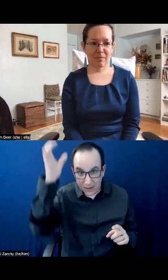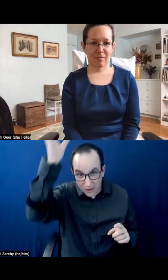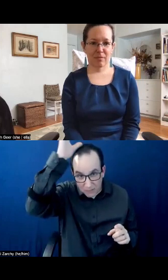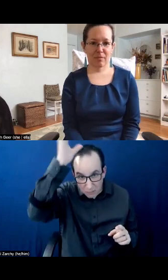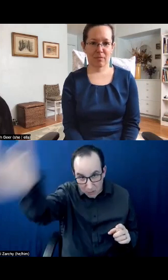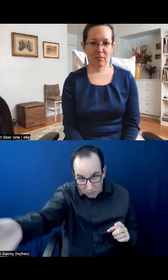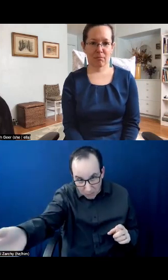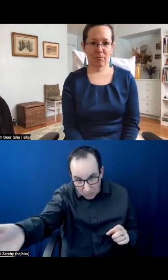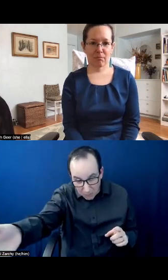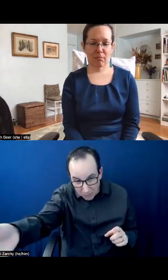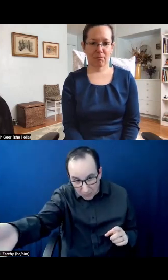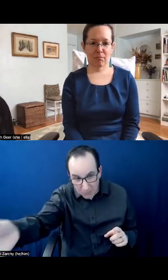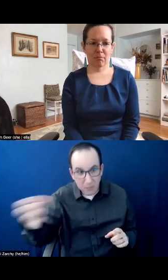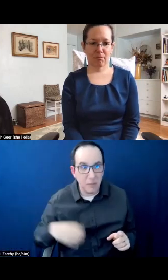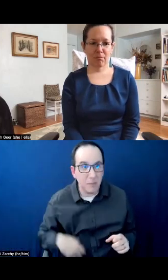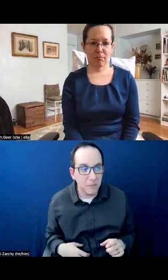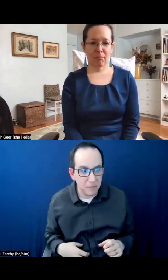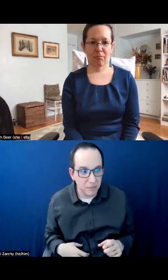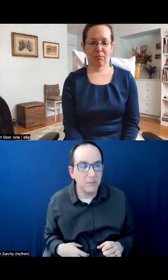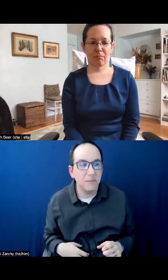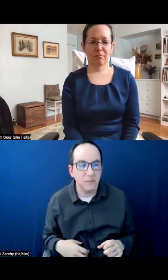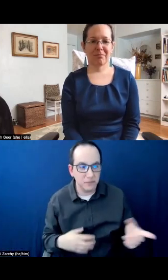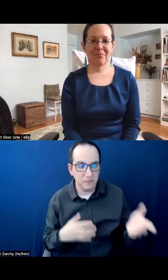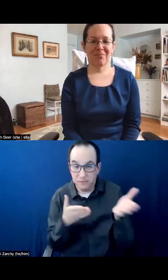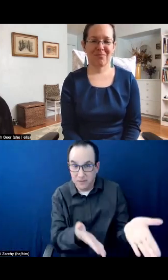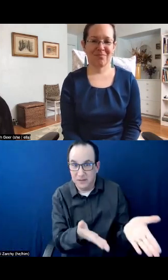And what happened to the apple? If the apple fell off,